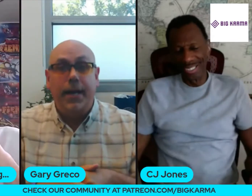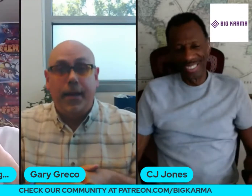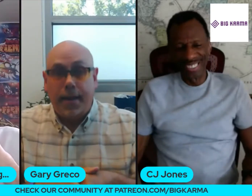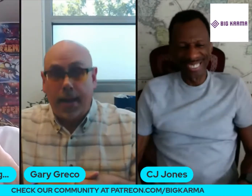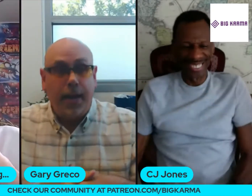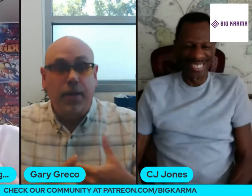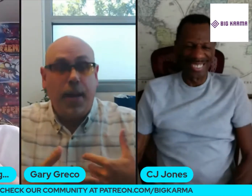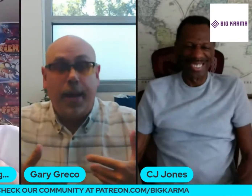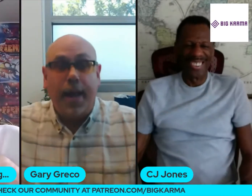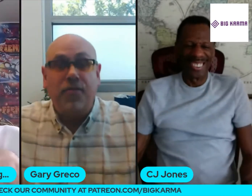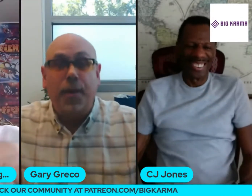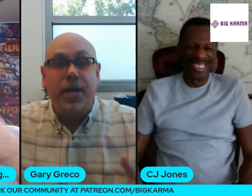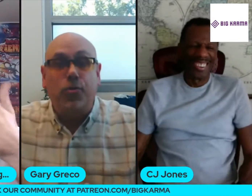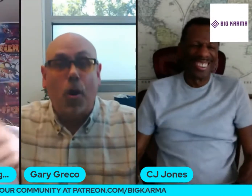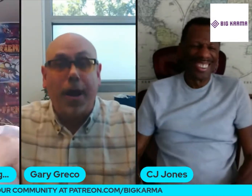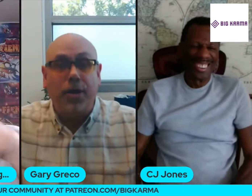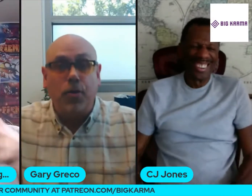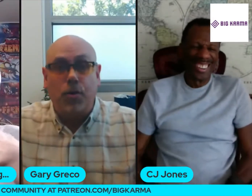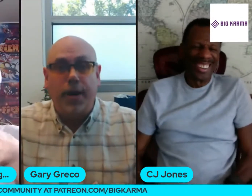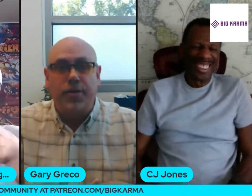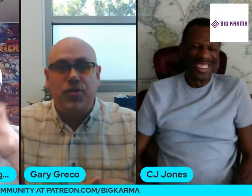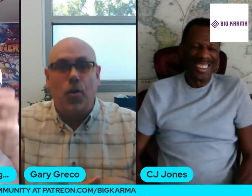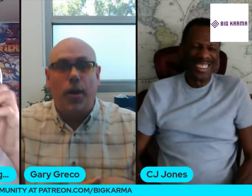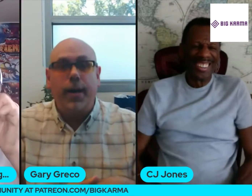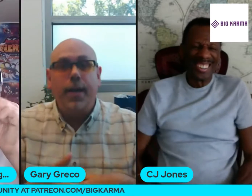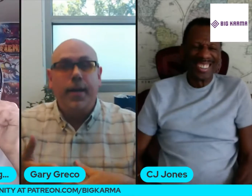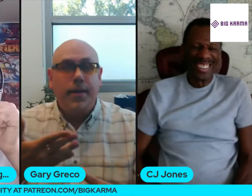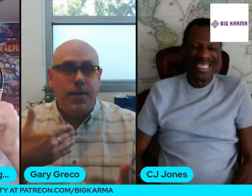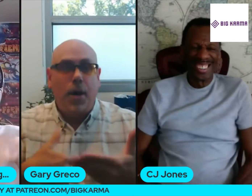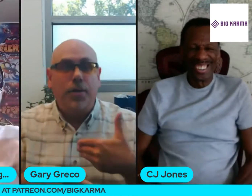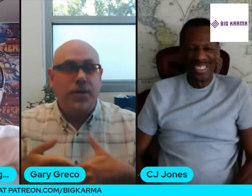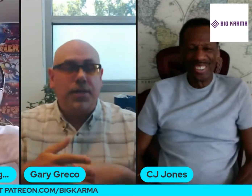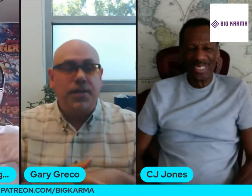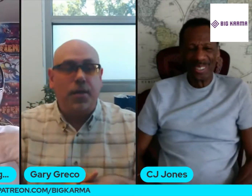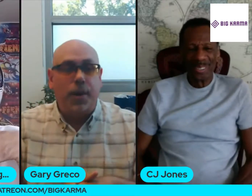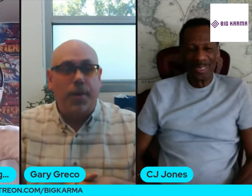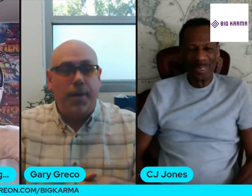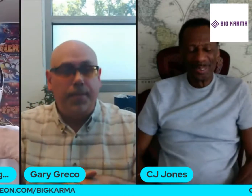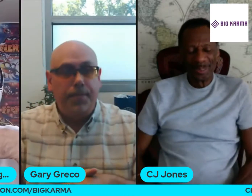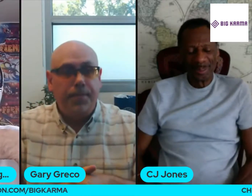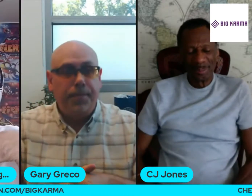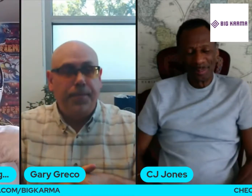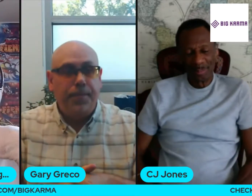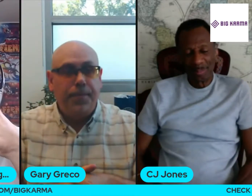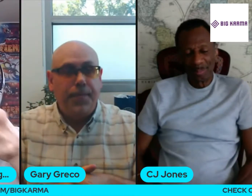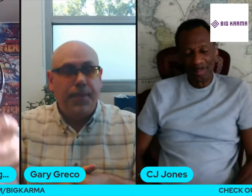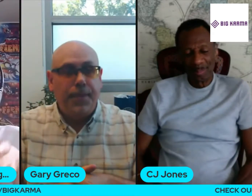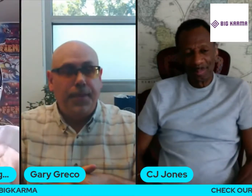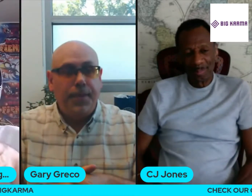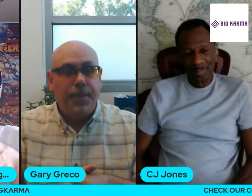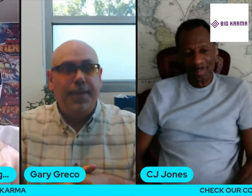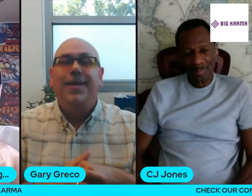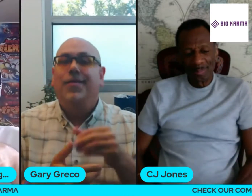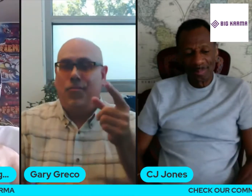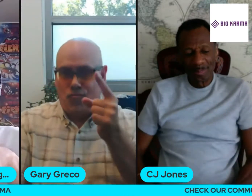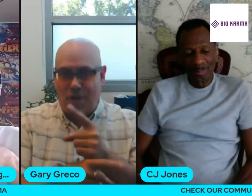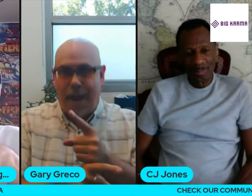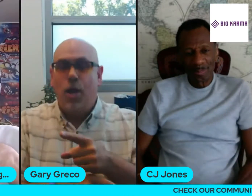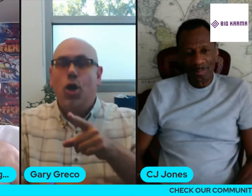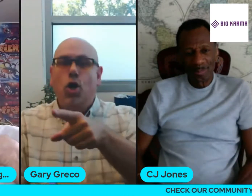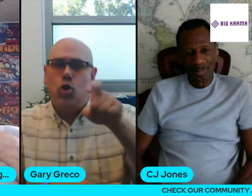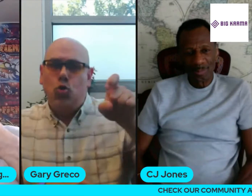money, and have the money thrown at you, create a story. It's the other way around. You need to be